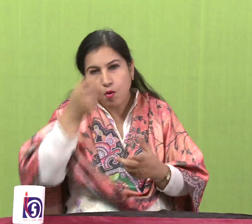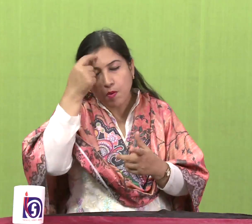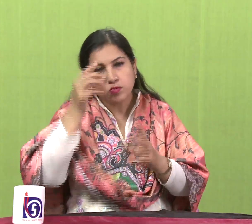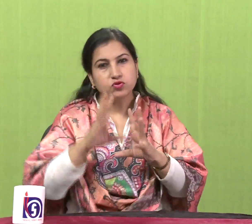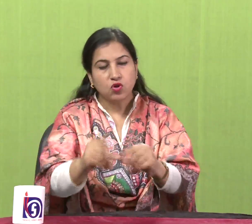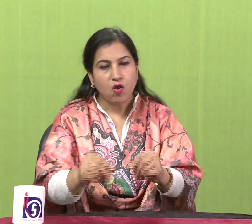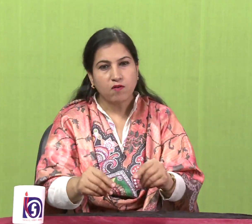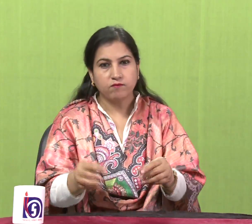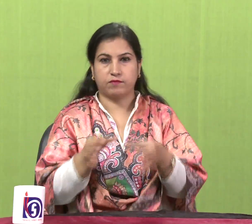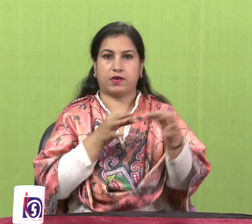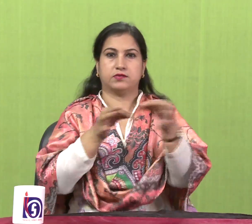For example,